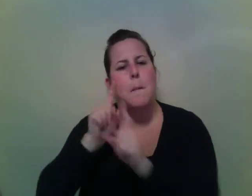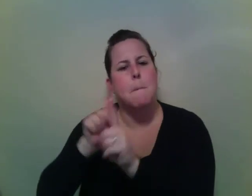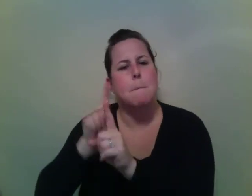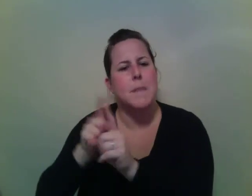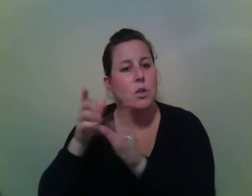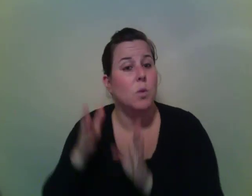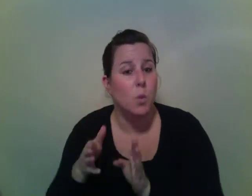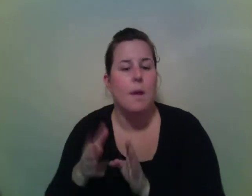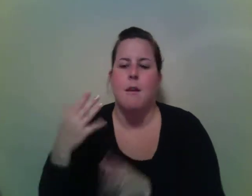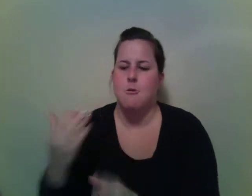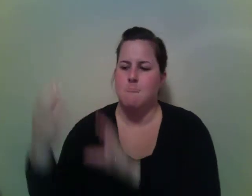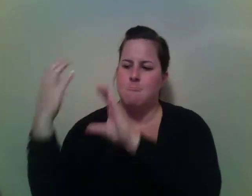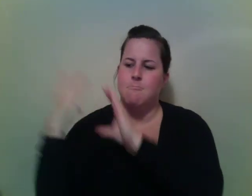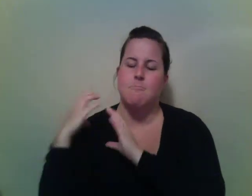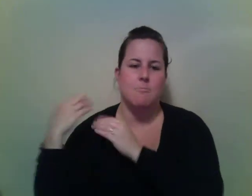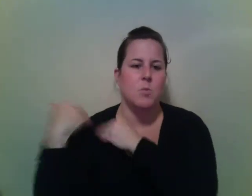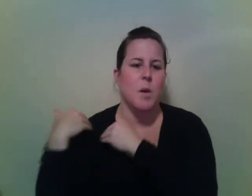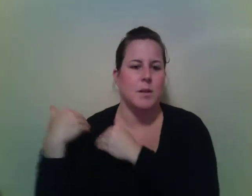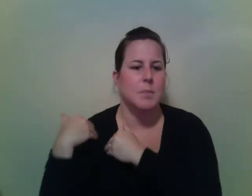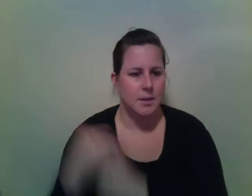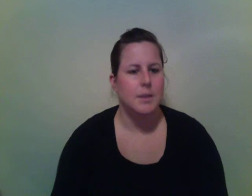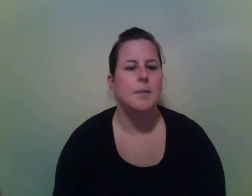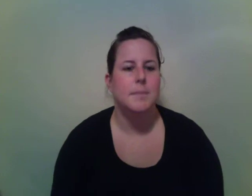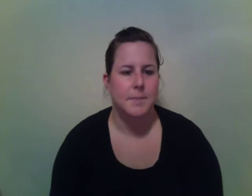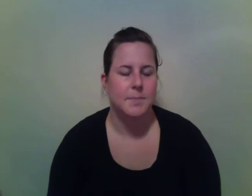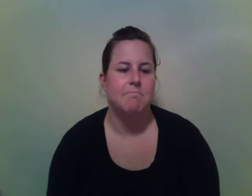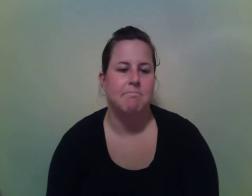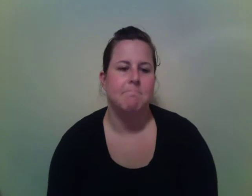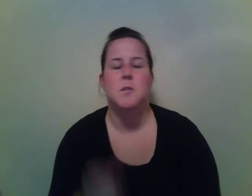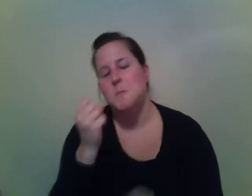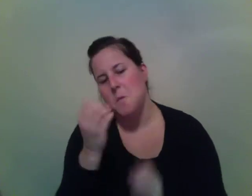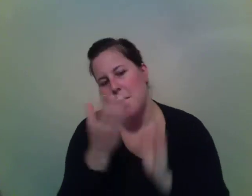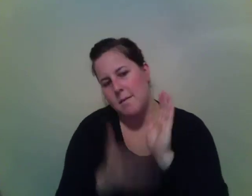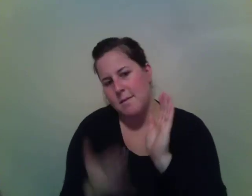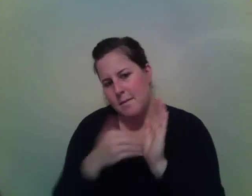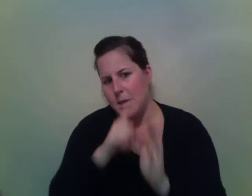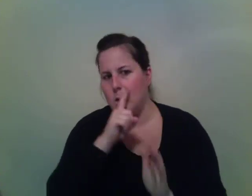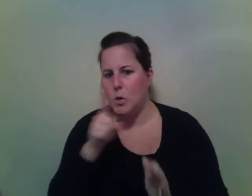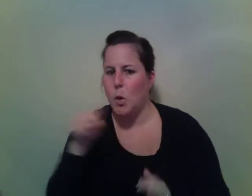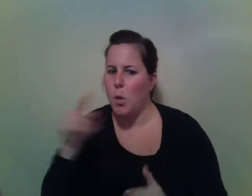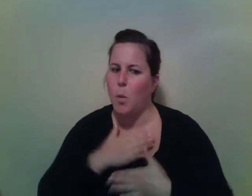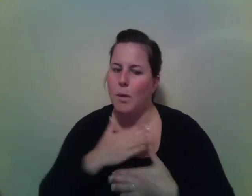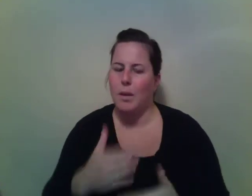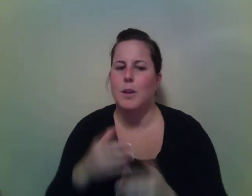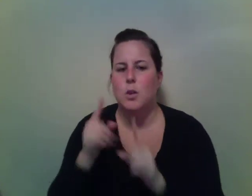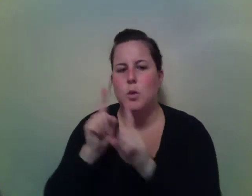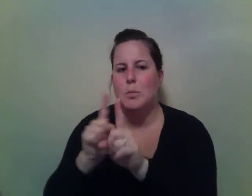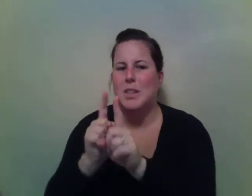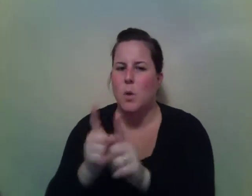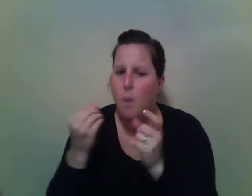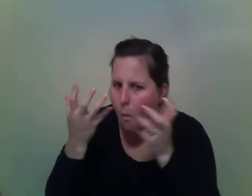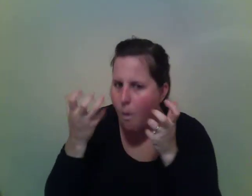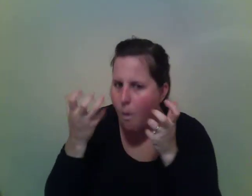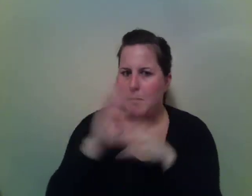on that responsibility. So, again, make sure they're willing to mentor. Now, strategic placing